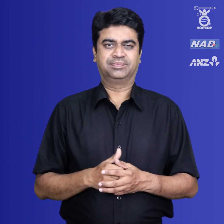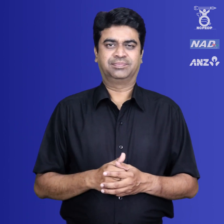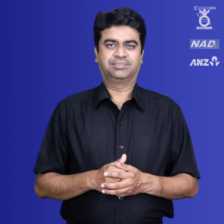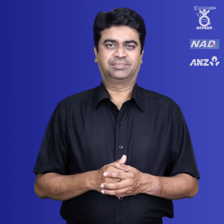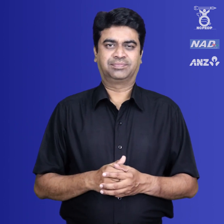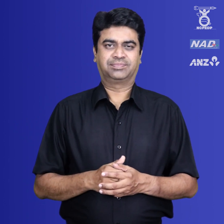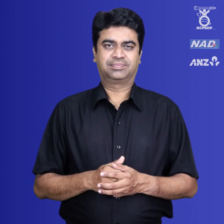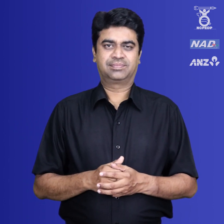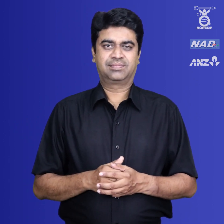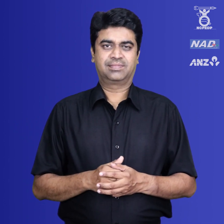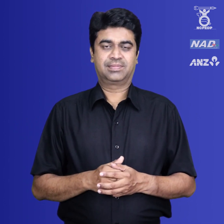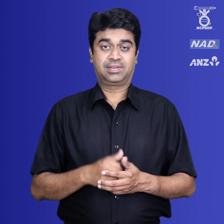Whoever